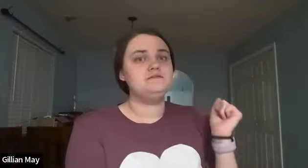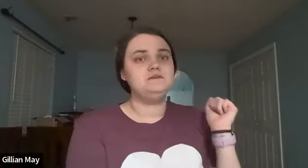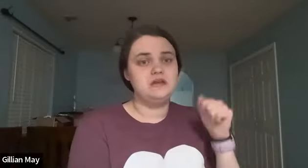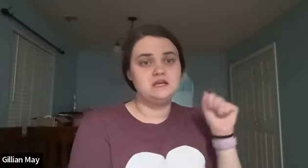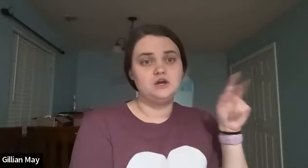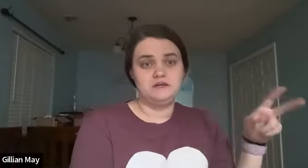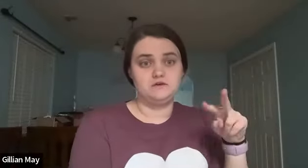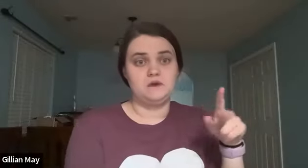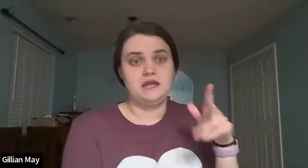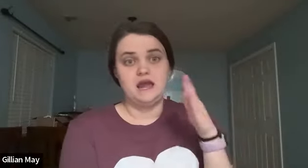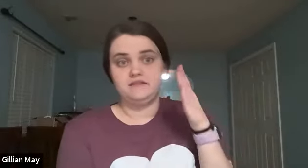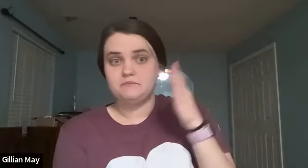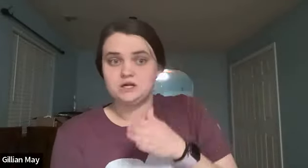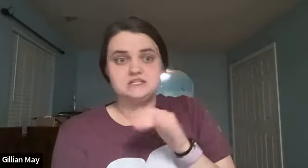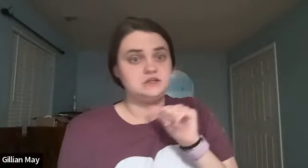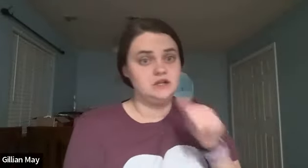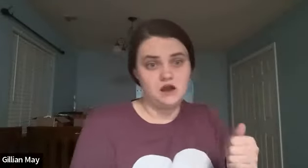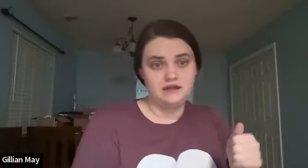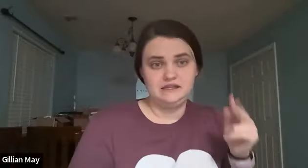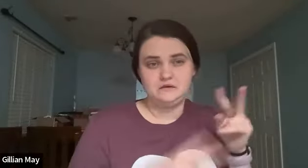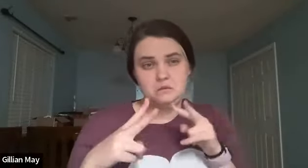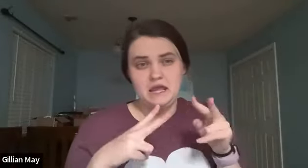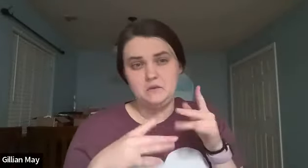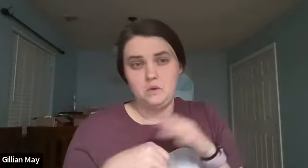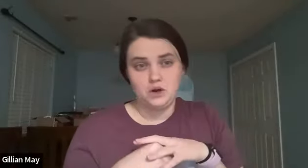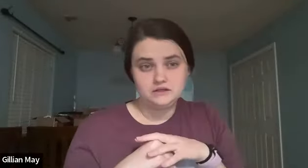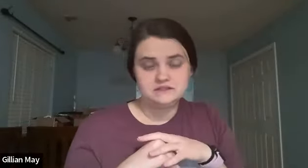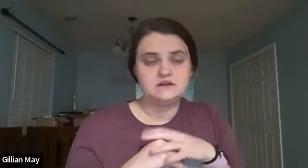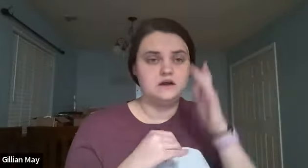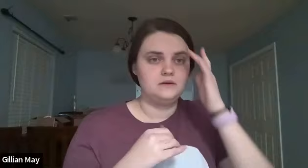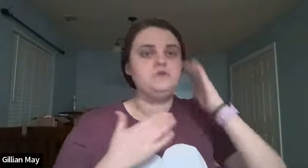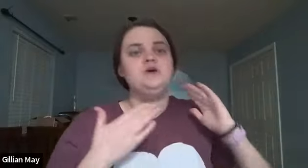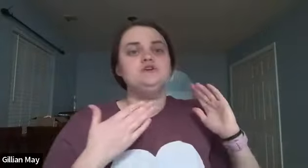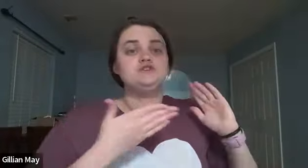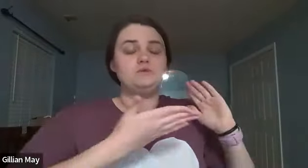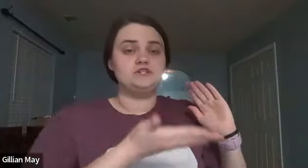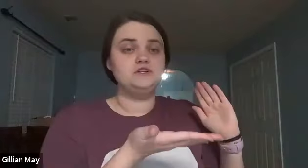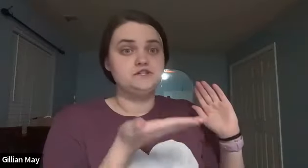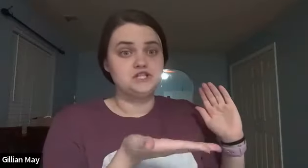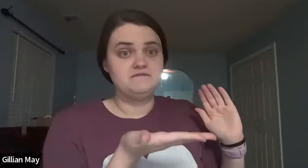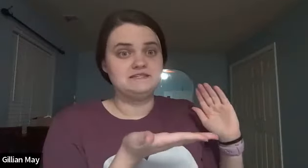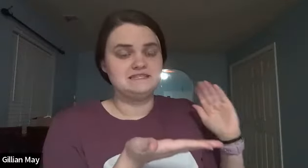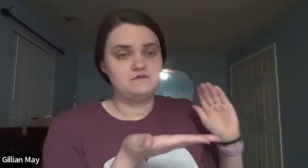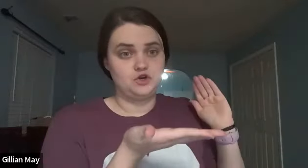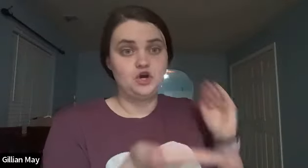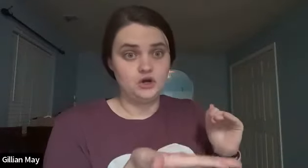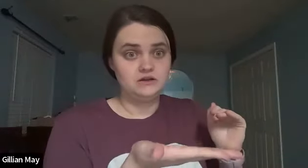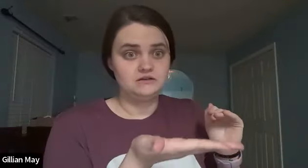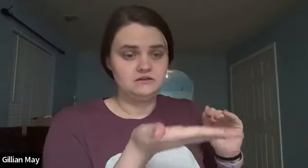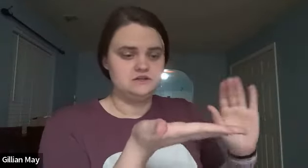you can go either way, adding that person or not. Either way works. So what you're going to do for chef is the sign for cook. So